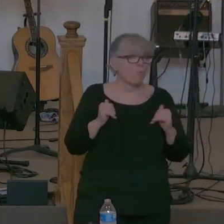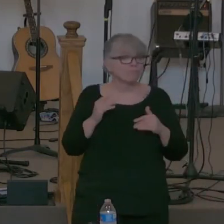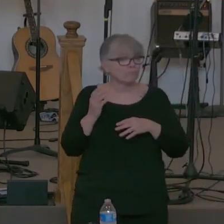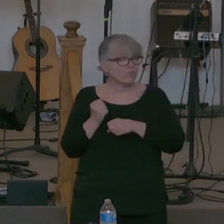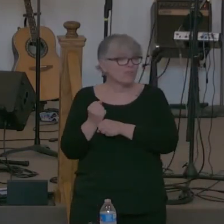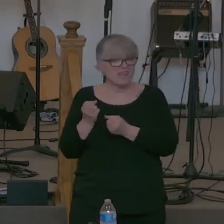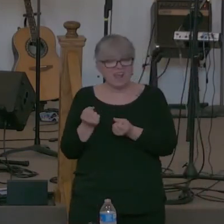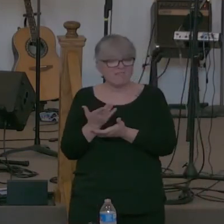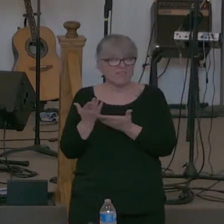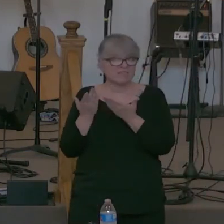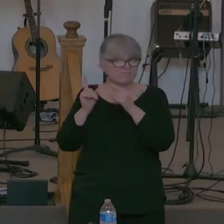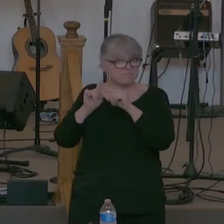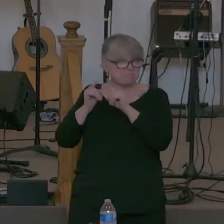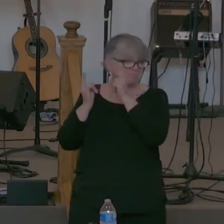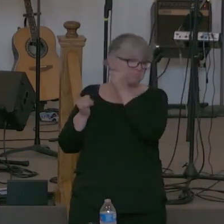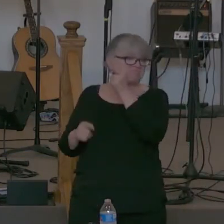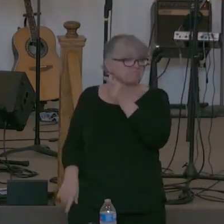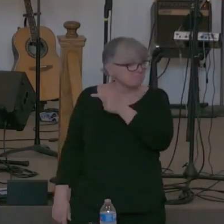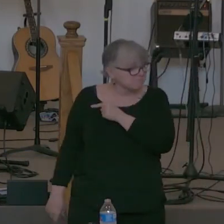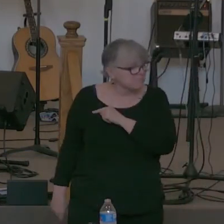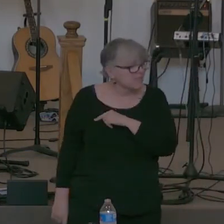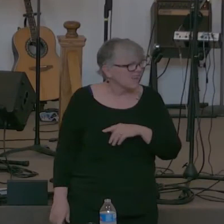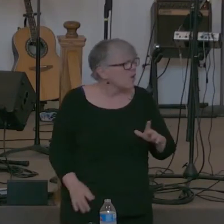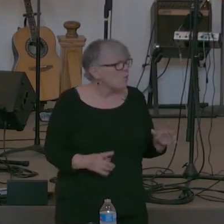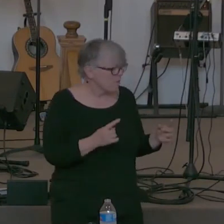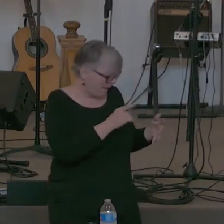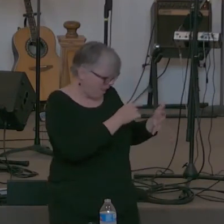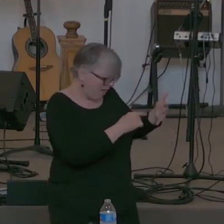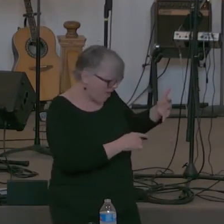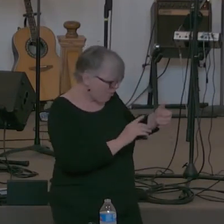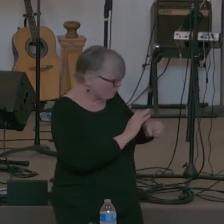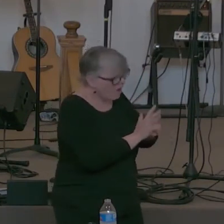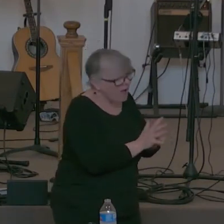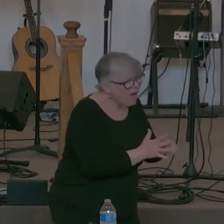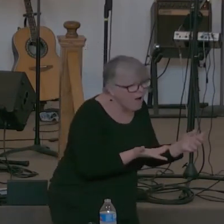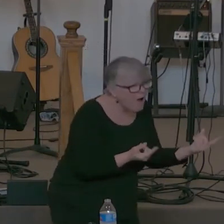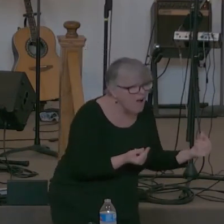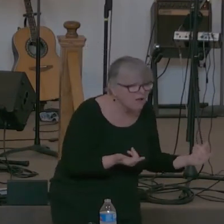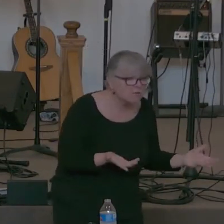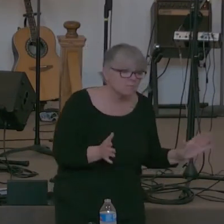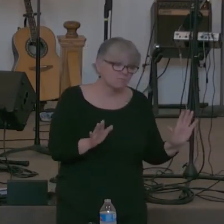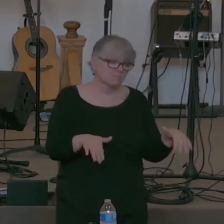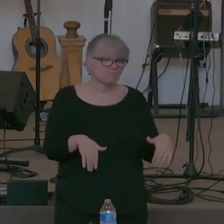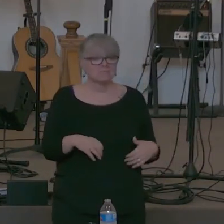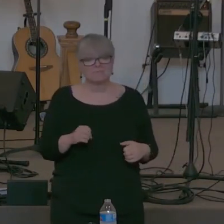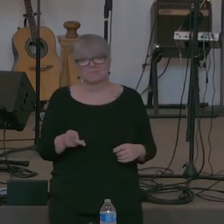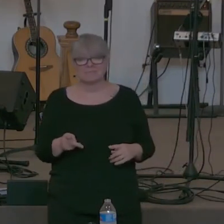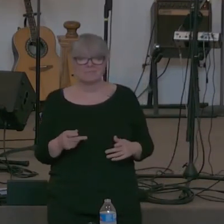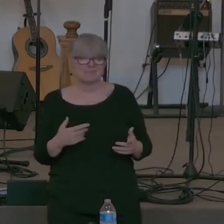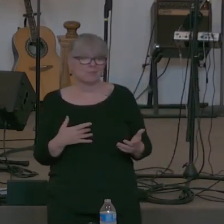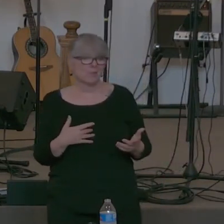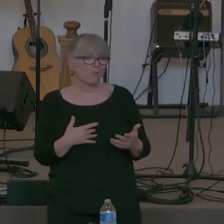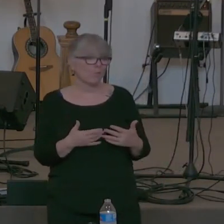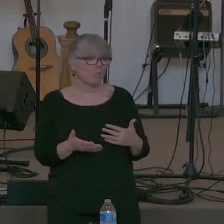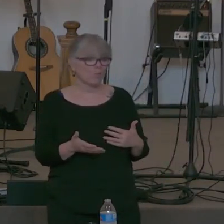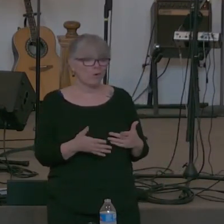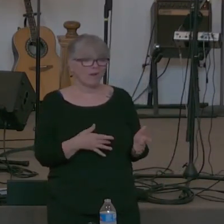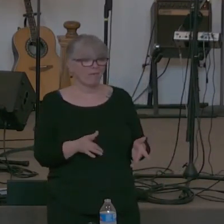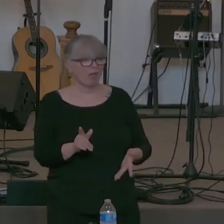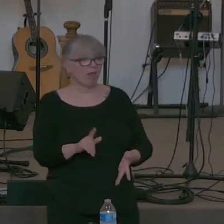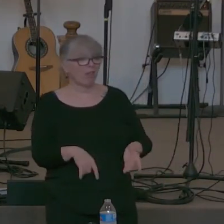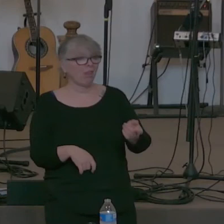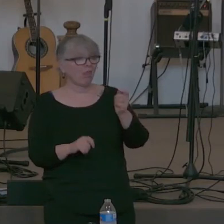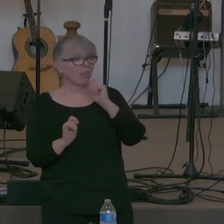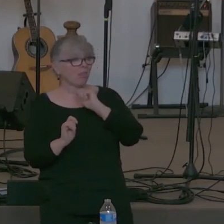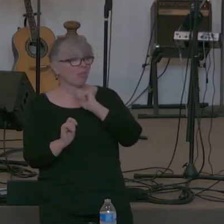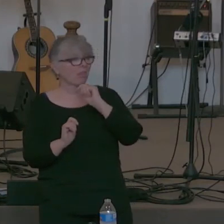my everything is in Christ. Well, what about all this corona stuff? Well, stick a lime in it and